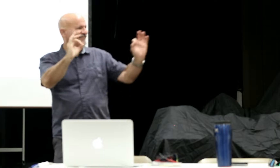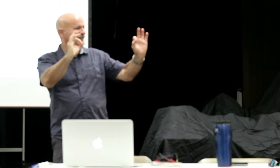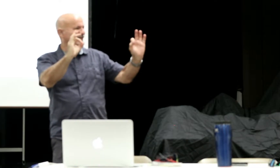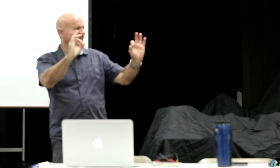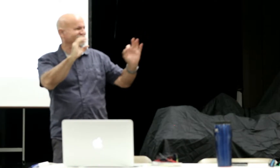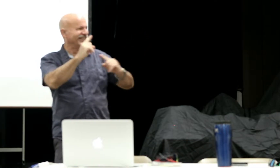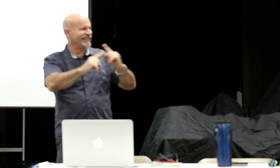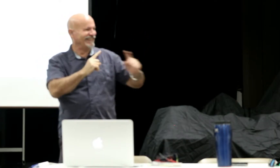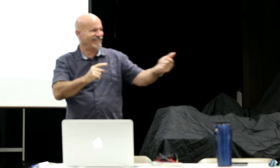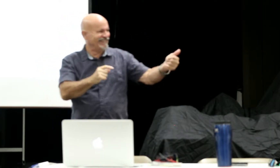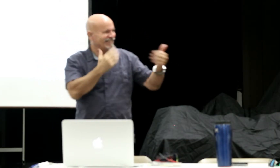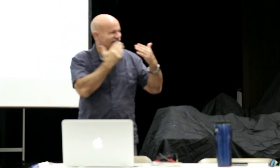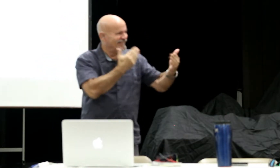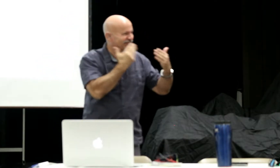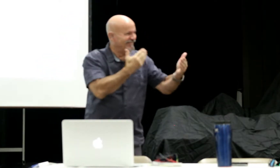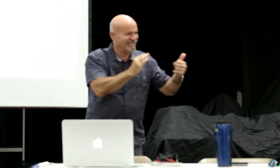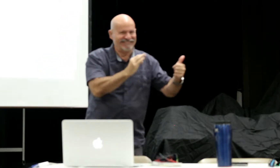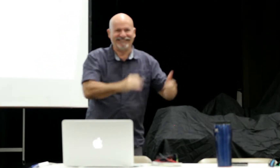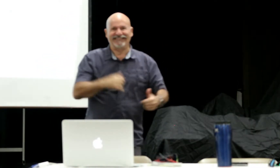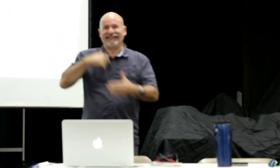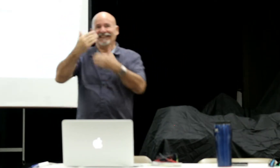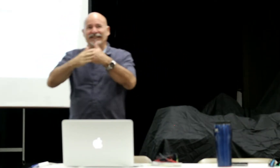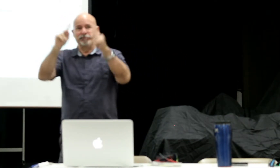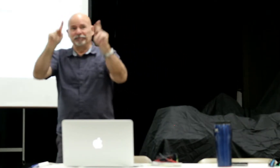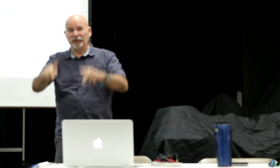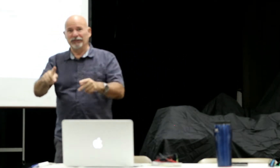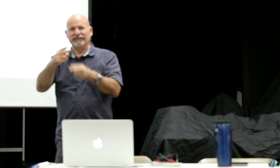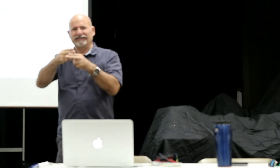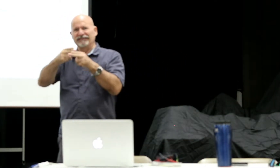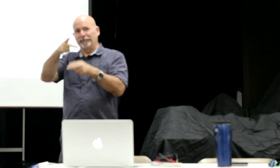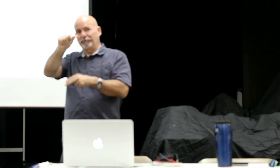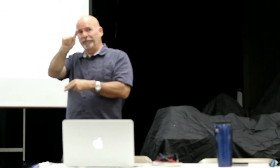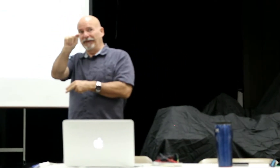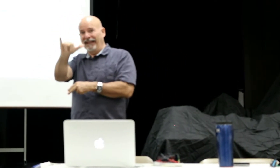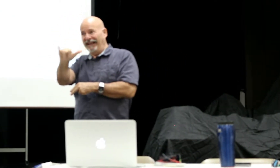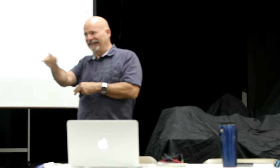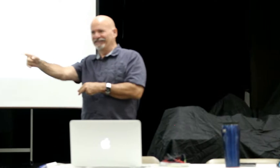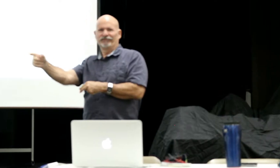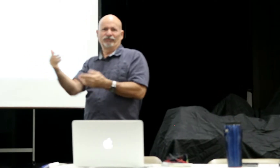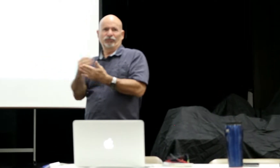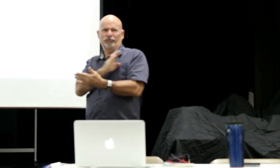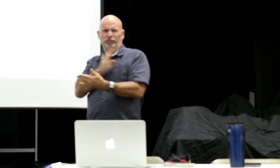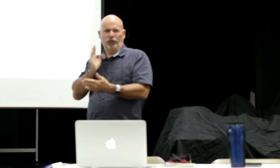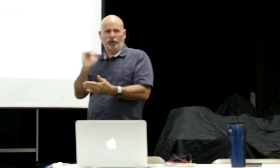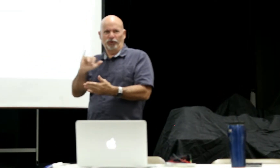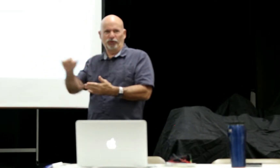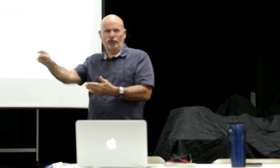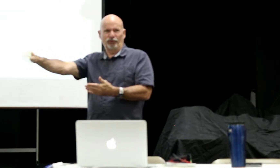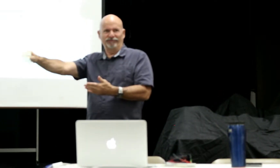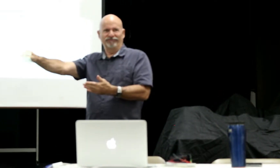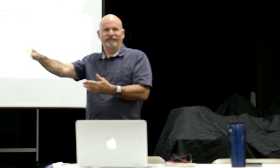Okay. Great. Thank you, Christian. The next person I would like to introduce is Patty. She is also new to the